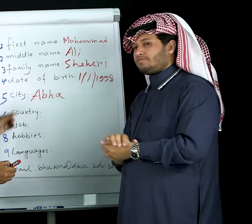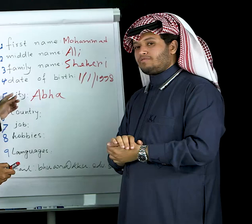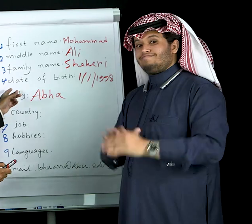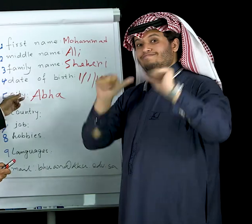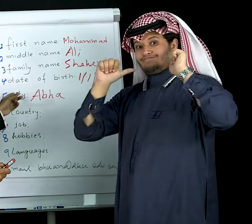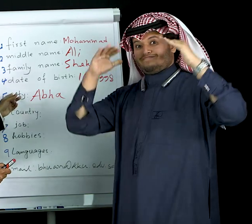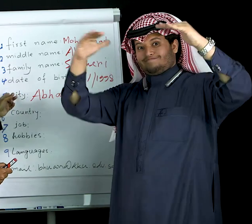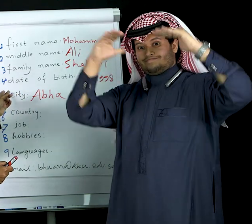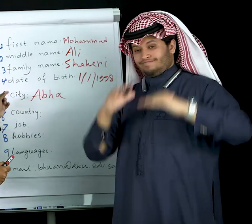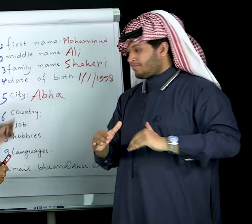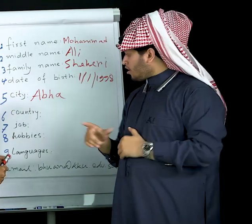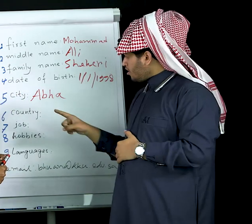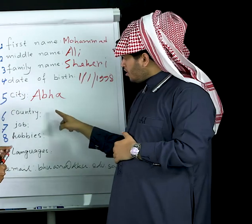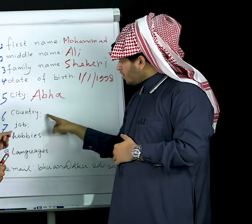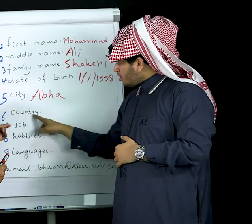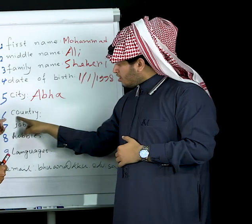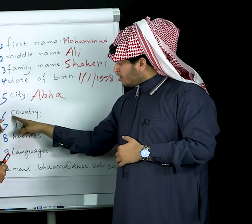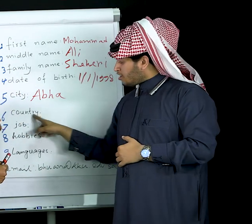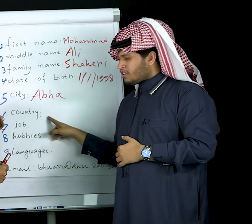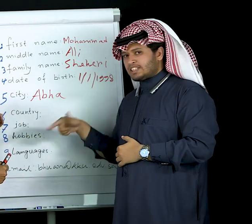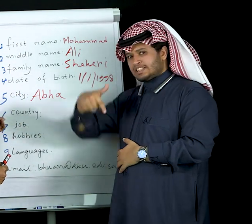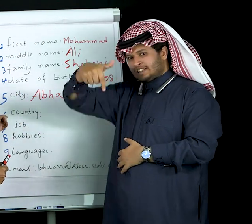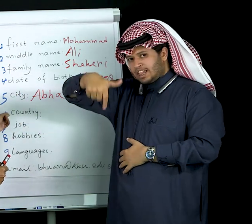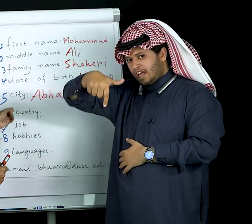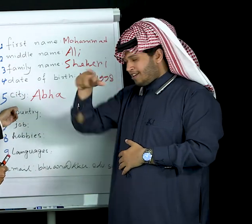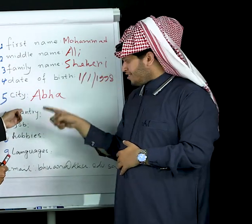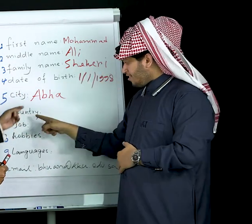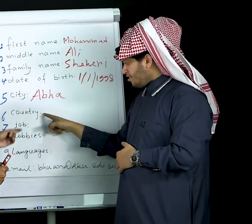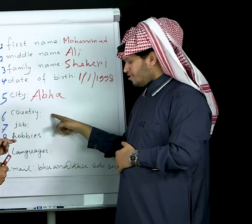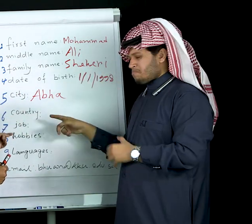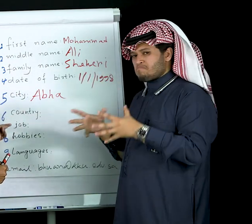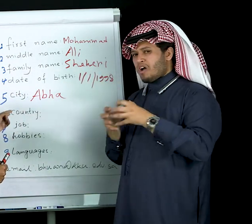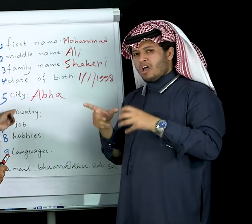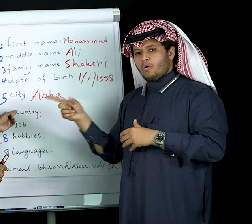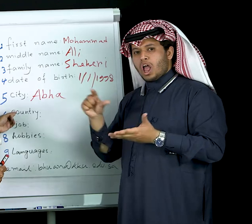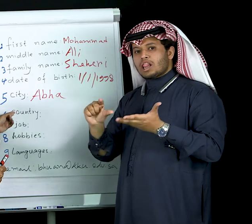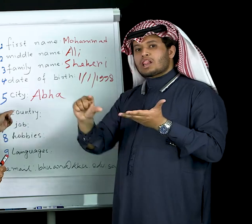This is your city, okay? Point number six, country. Country